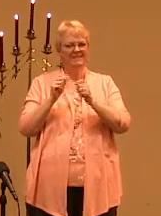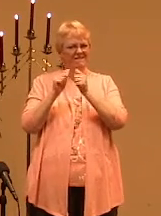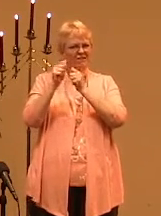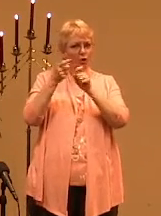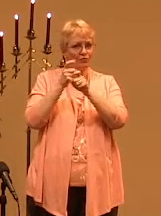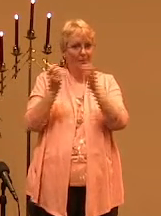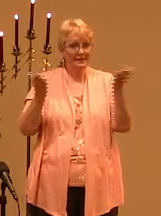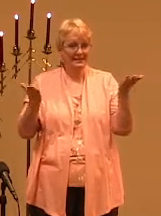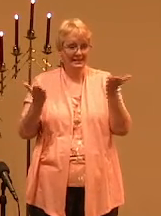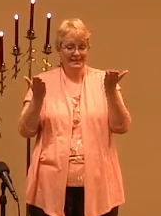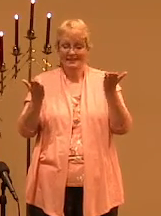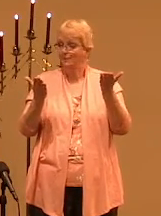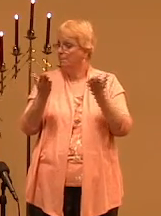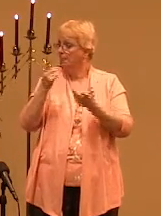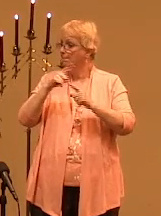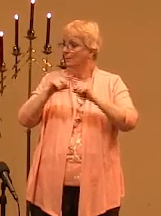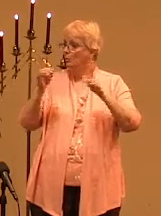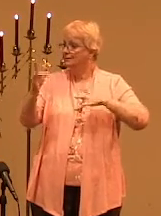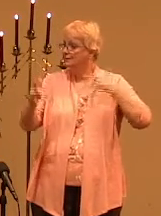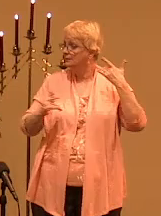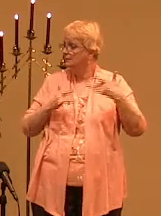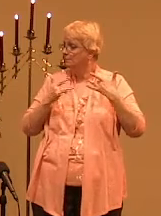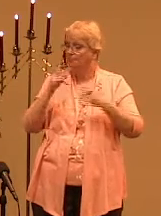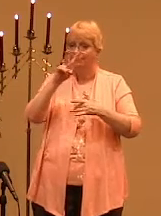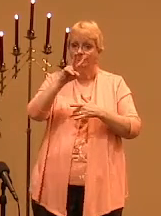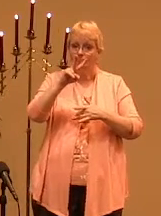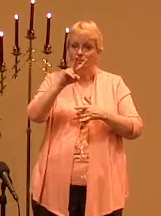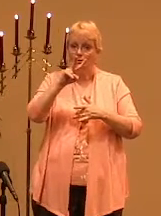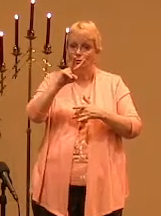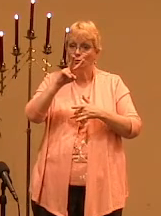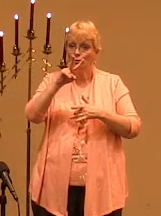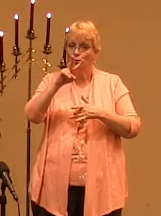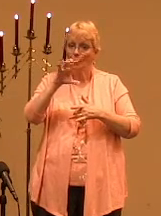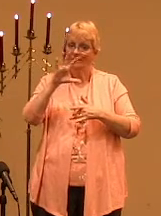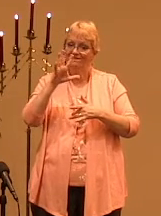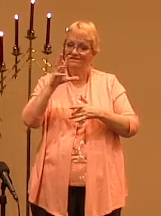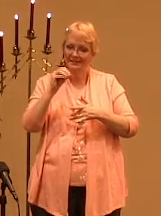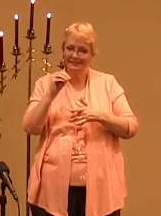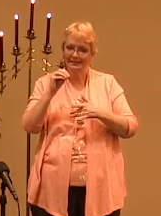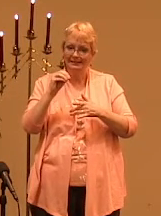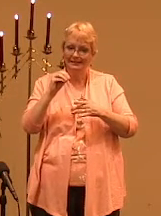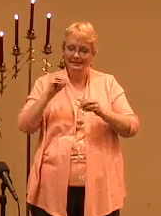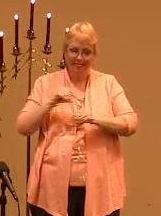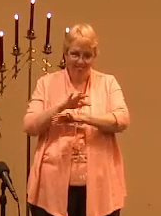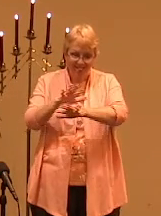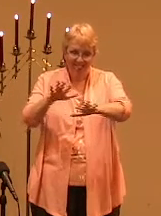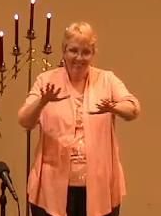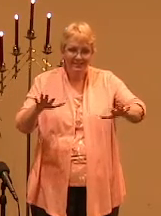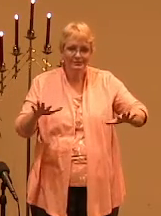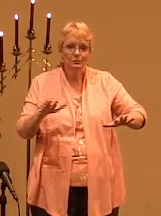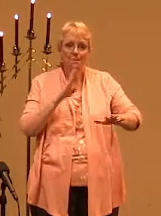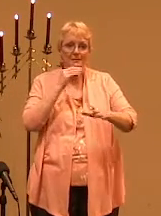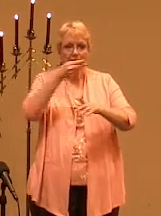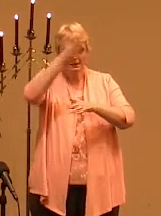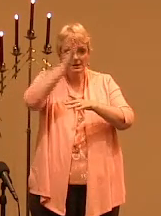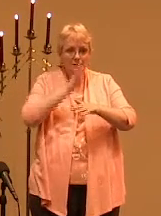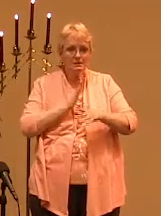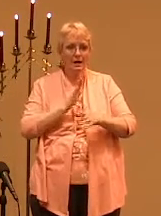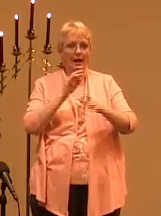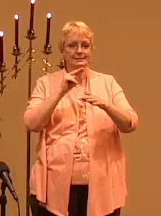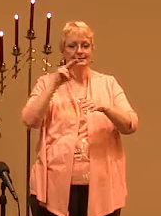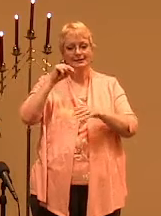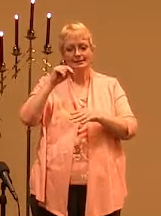here. But we're really excited. There's 250 acres for these kids to be in God's